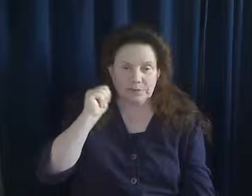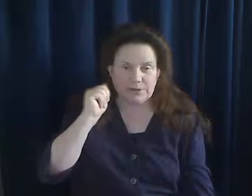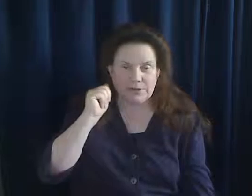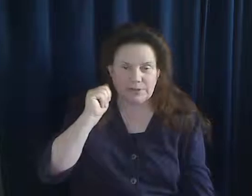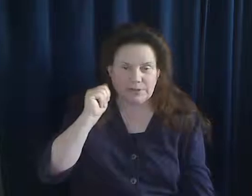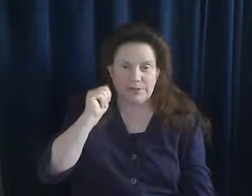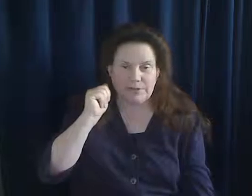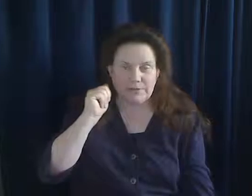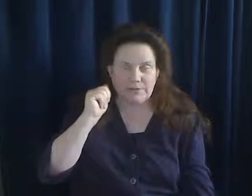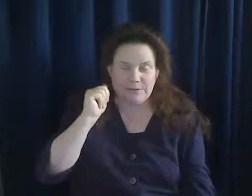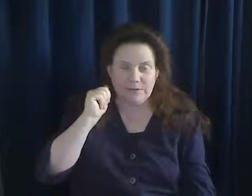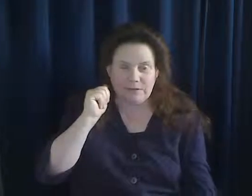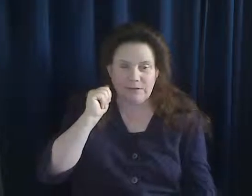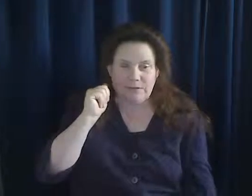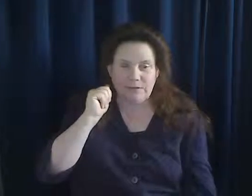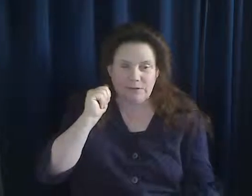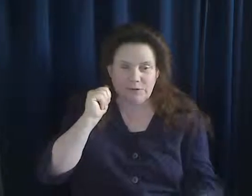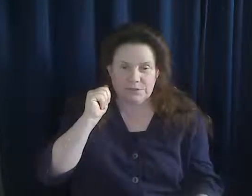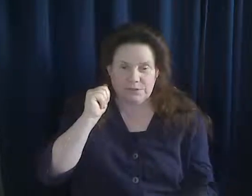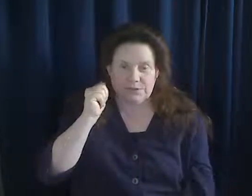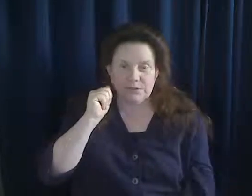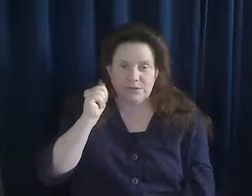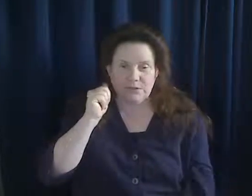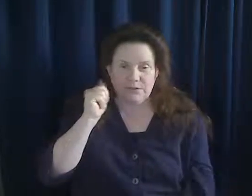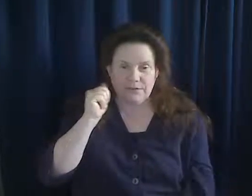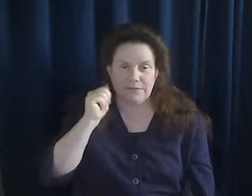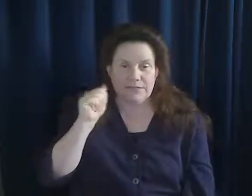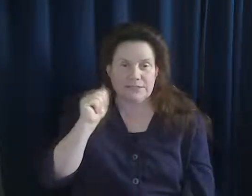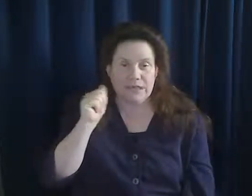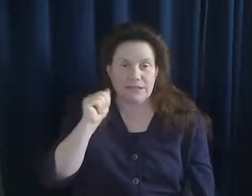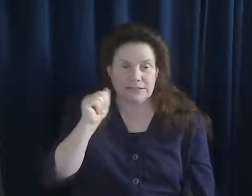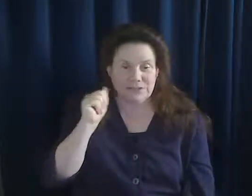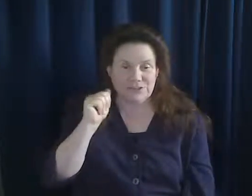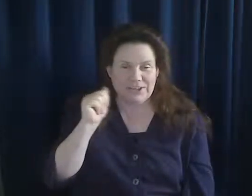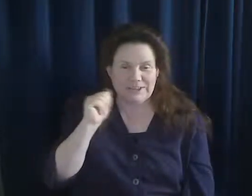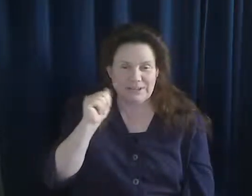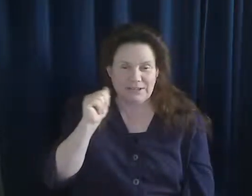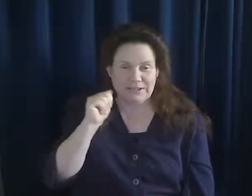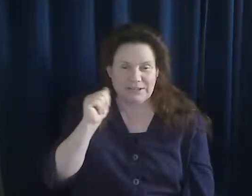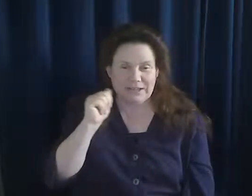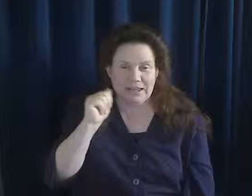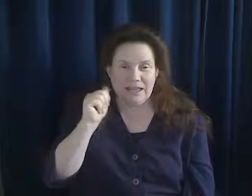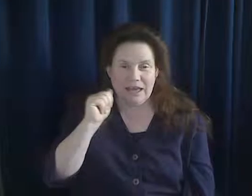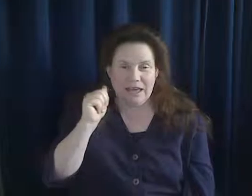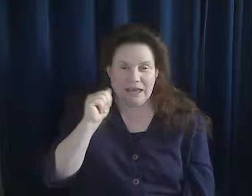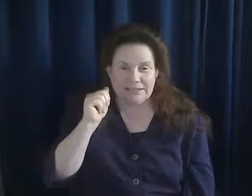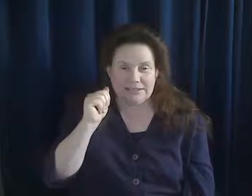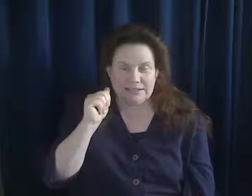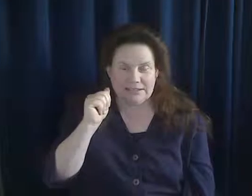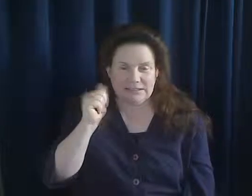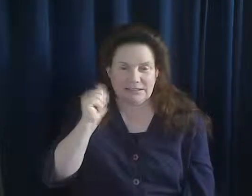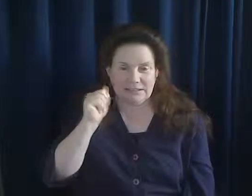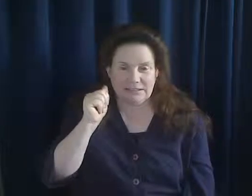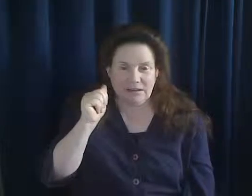I told you about the female words being the lower half of the face, aunt, and you shake it a little bit. Aunt,